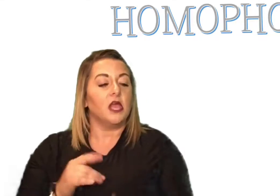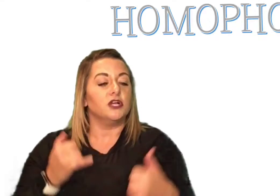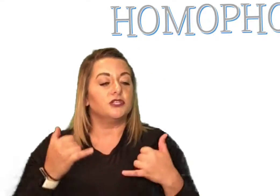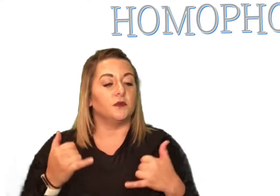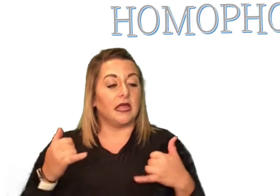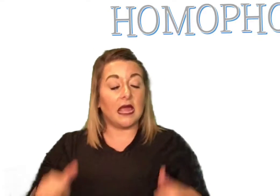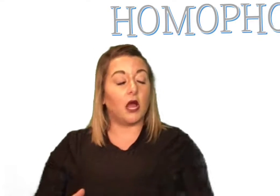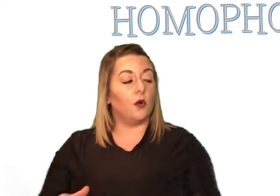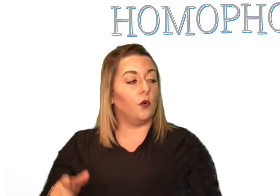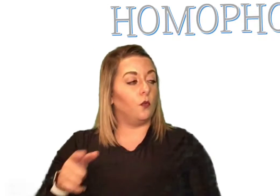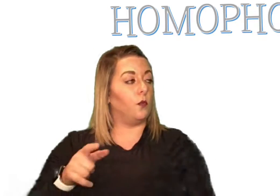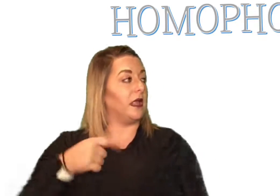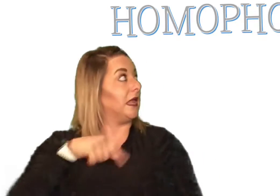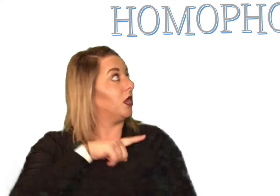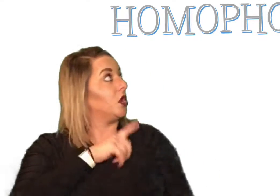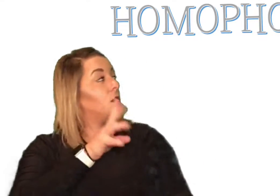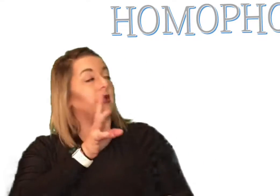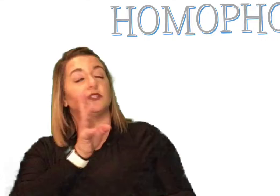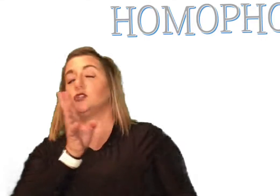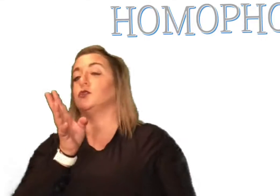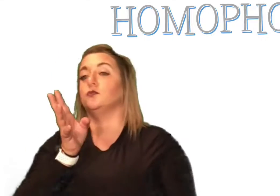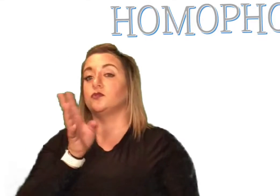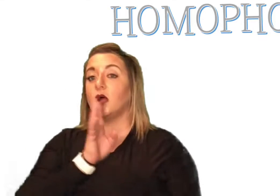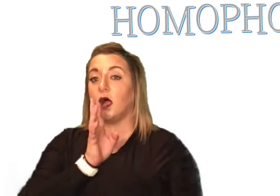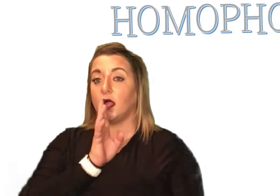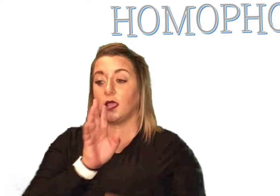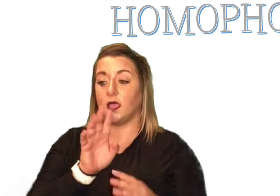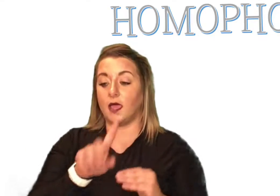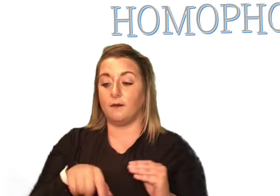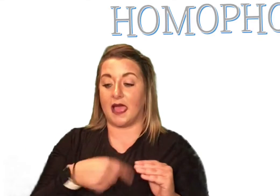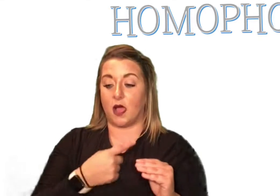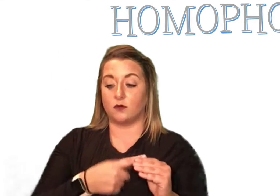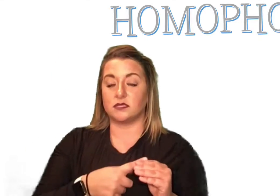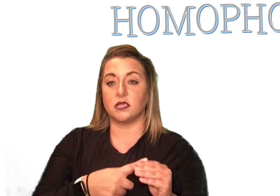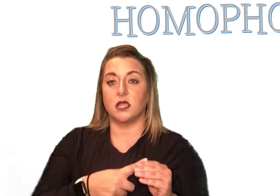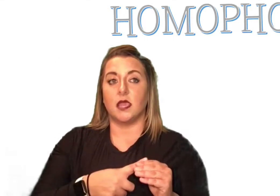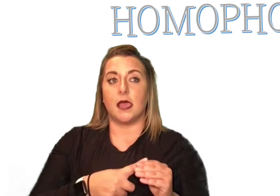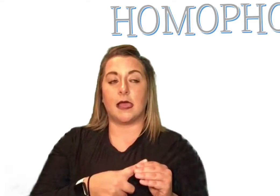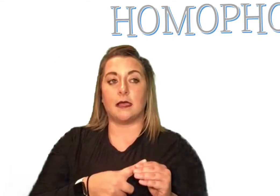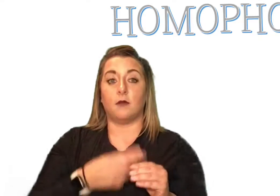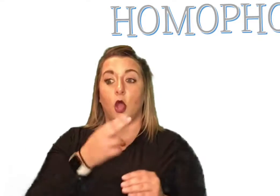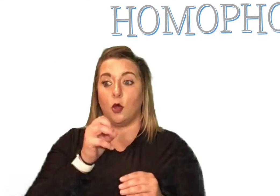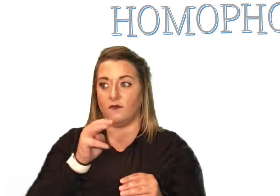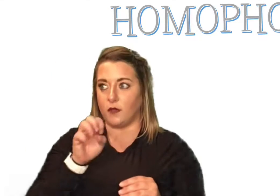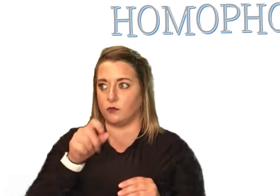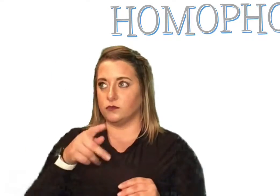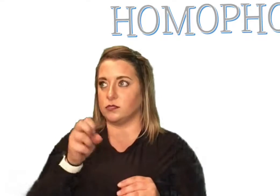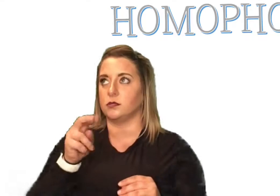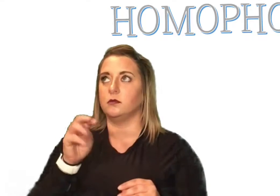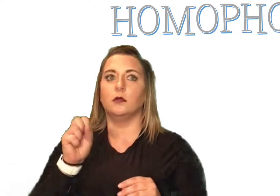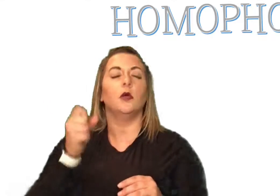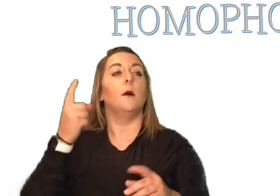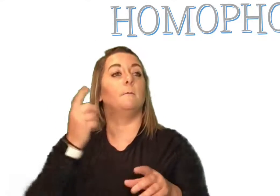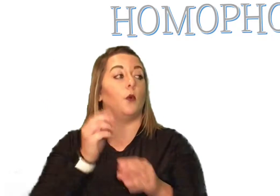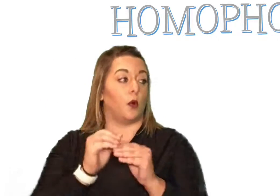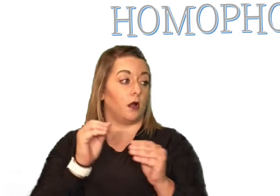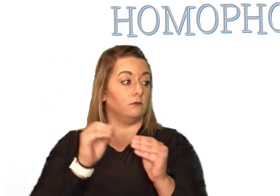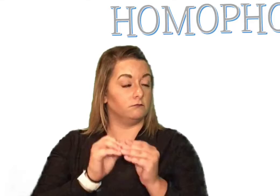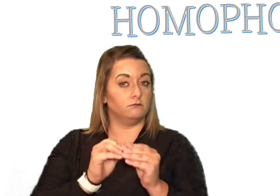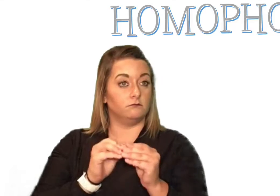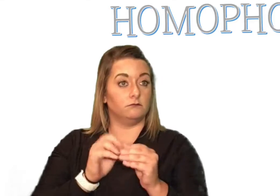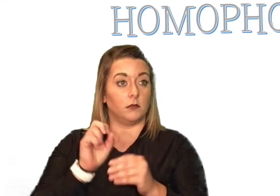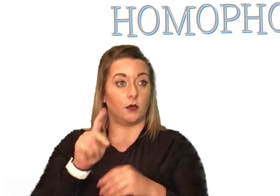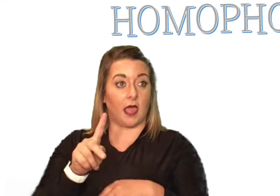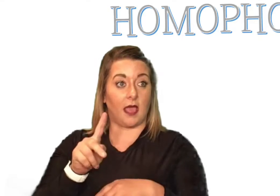Okay, so now we are going to talk about homophones